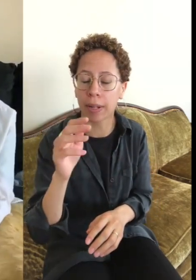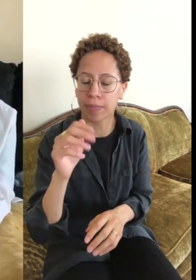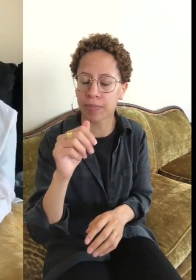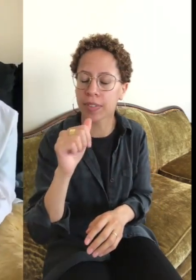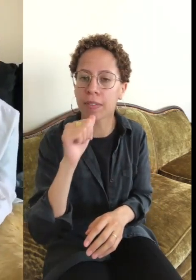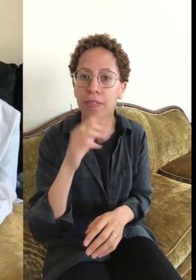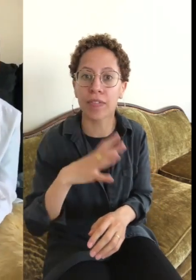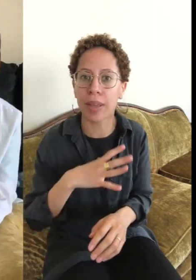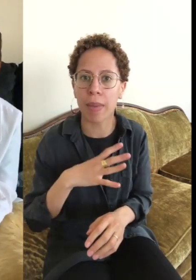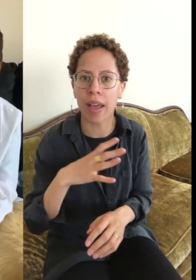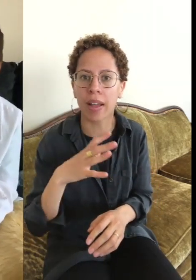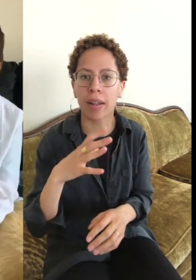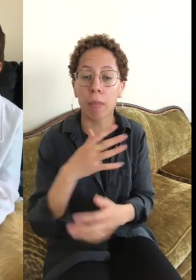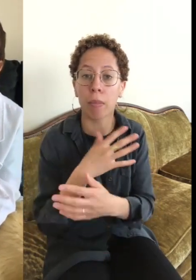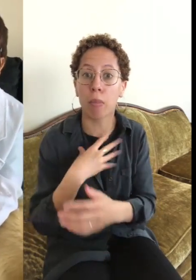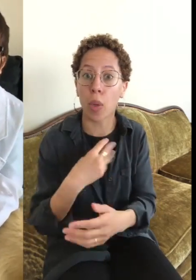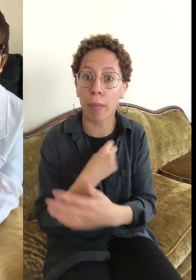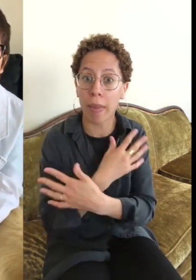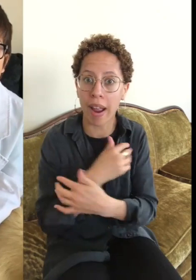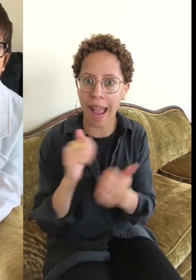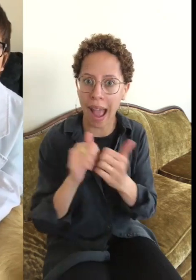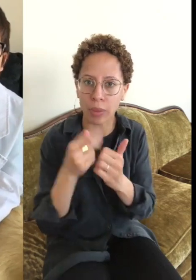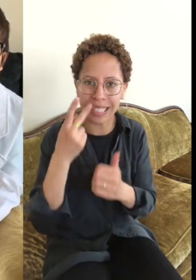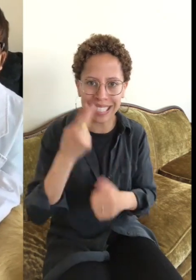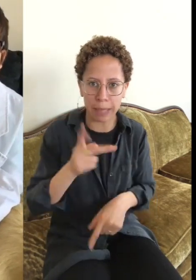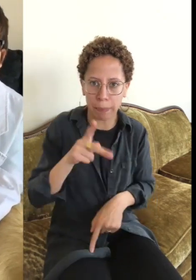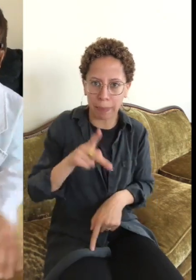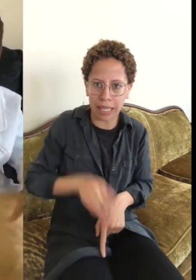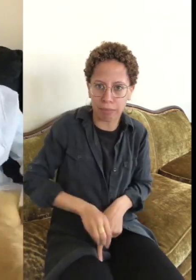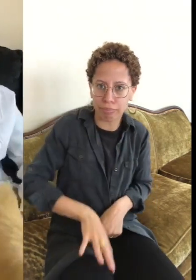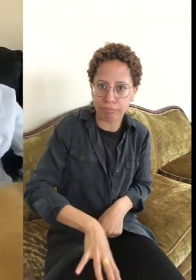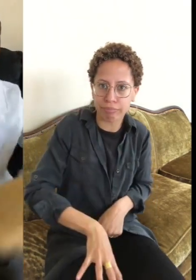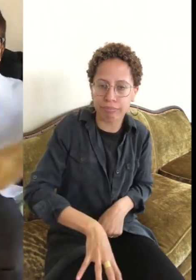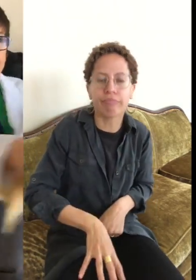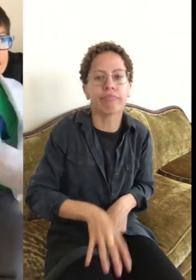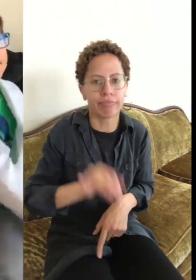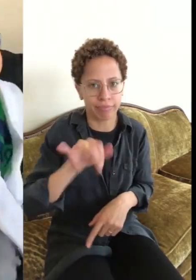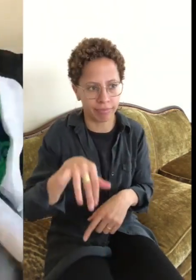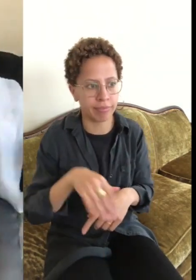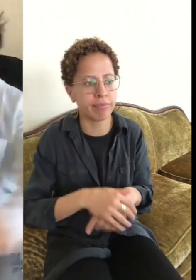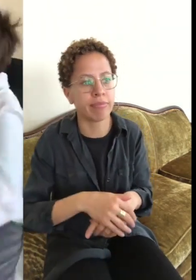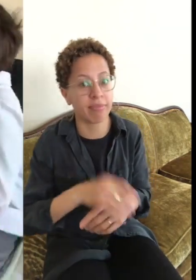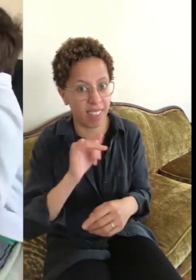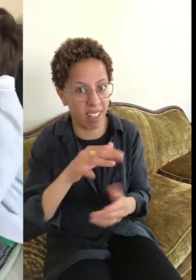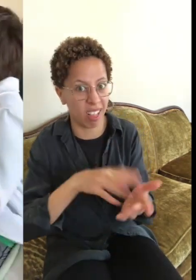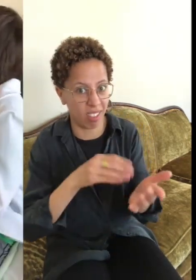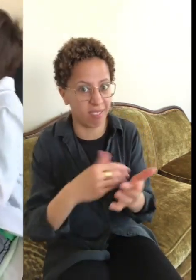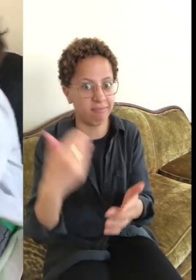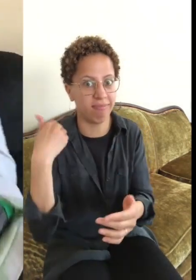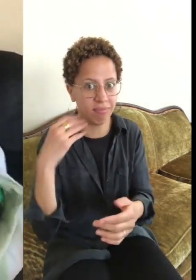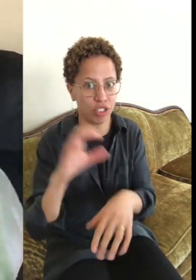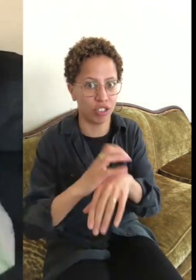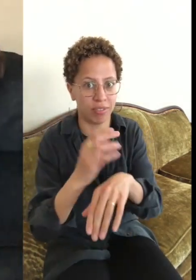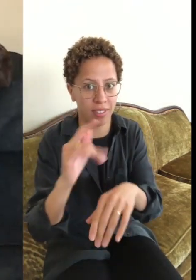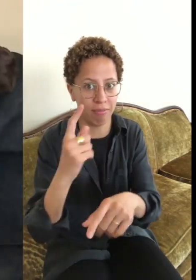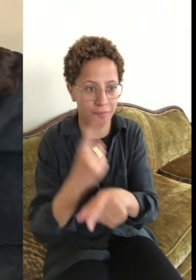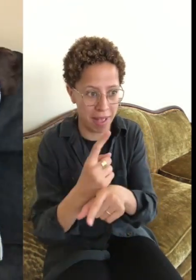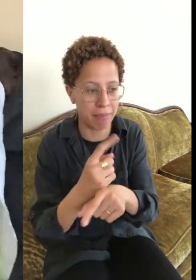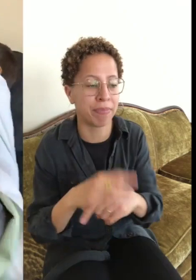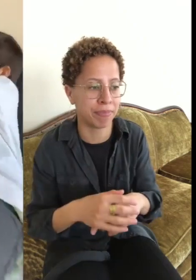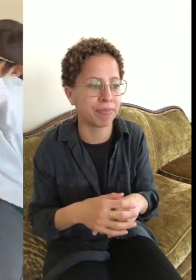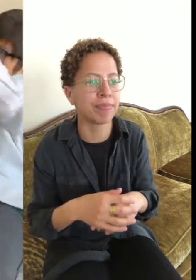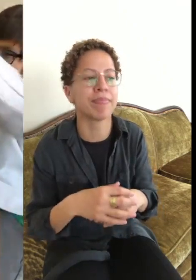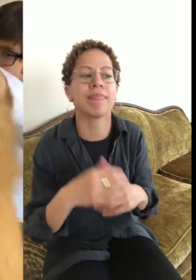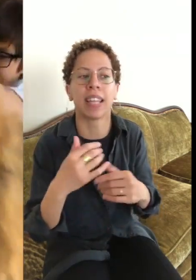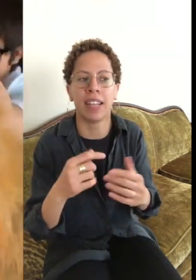Churchill, didn't you? Yeah. Okay. Let's put this away and let's go to our next fur. I think we have about 4 furs